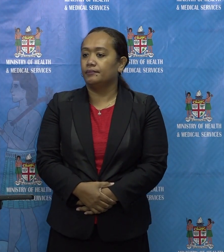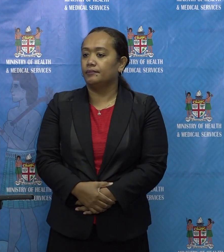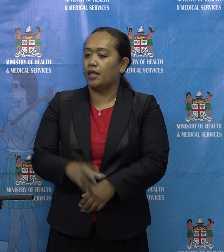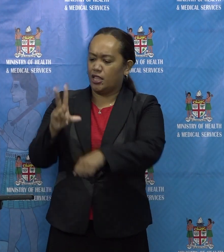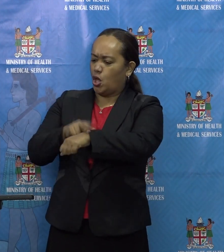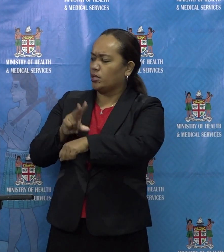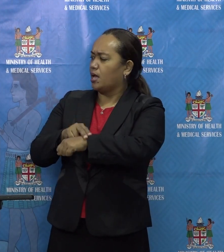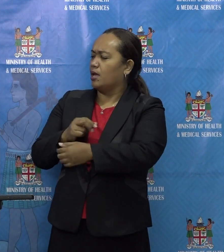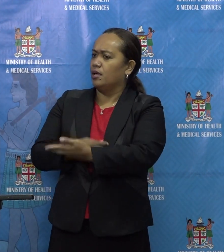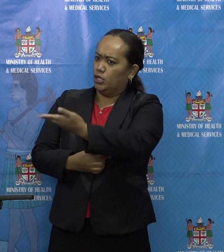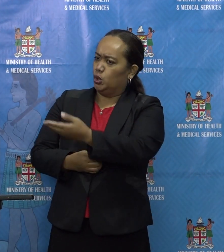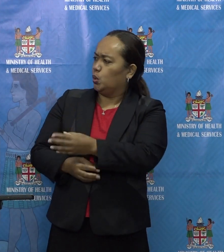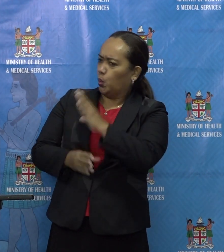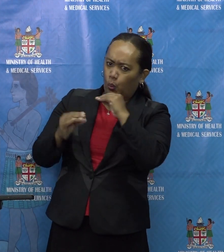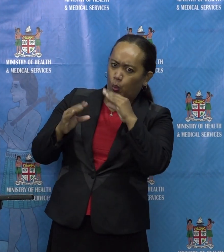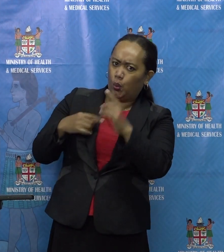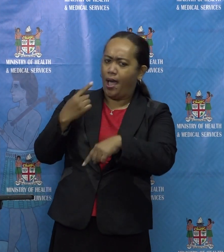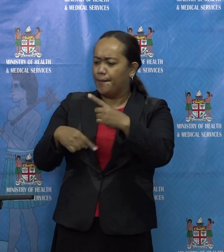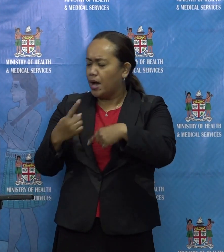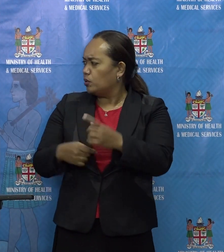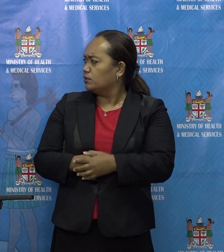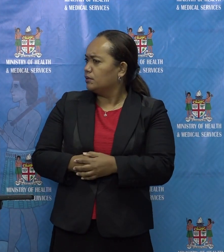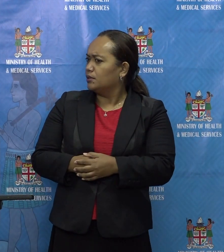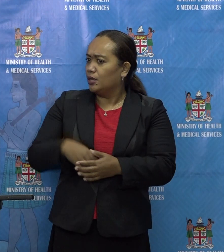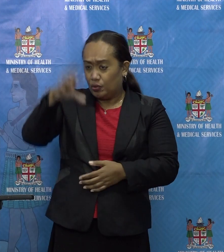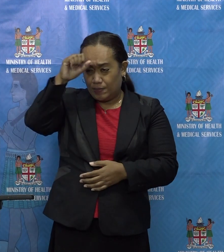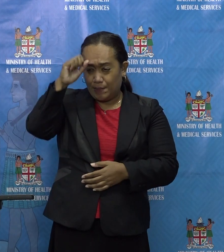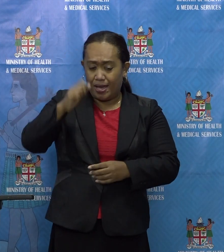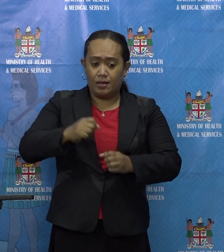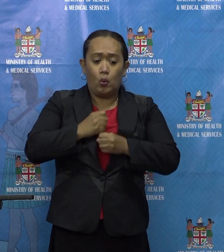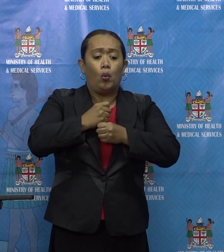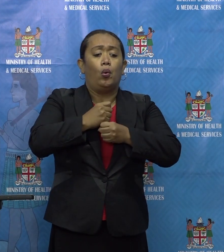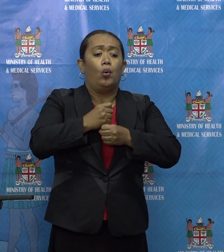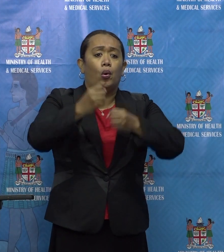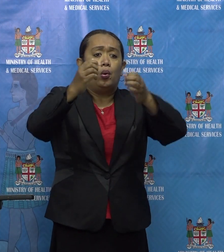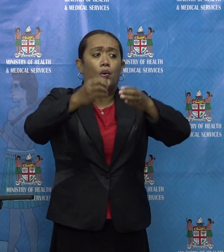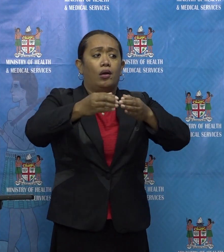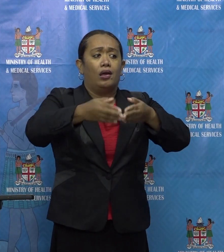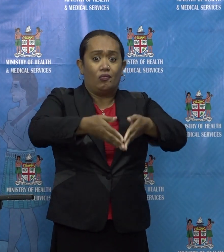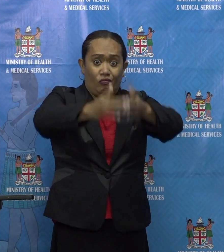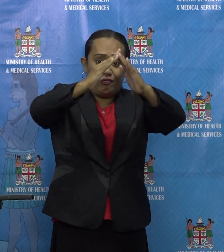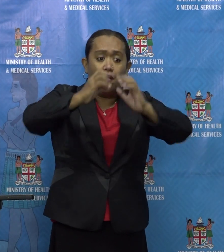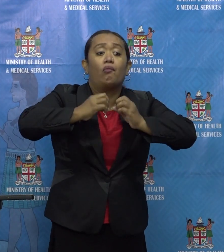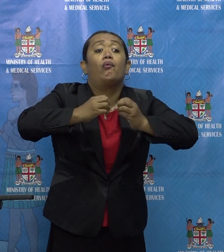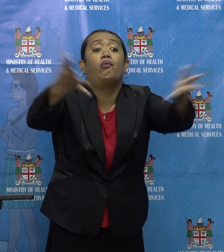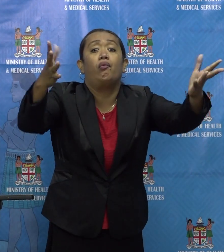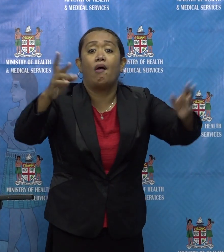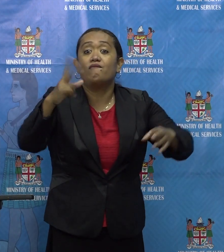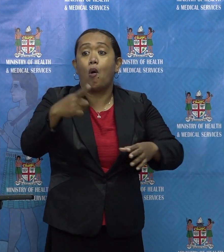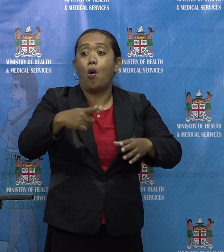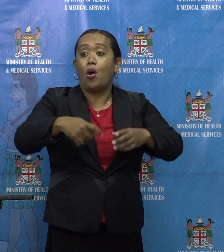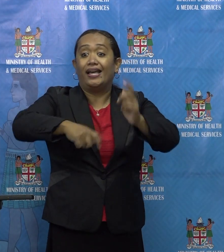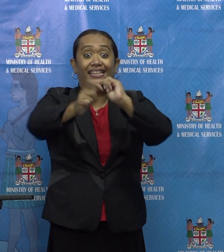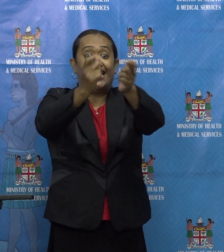Dr. Fong, you talked about launching wide-scale testing to address community transmission in